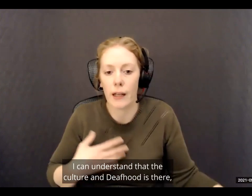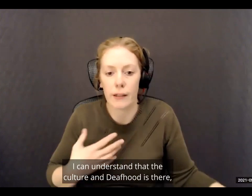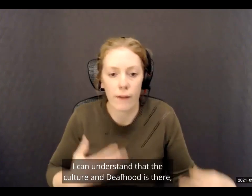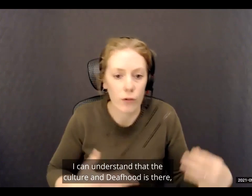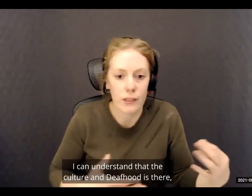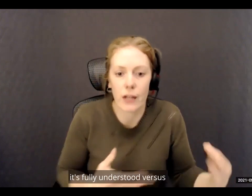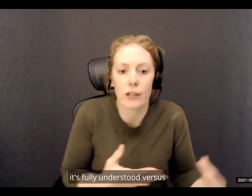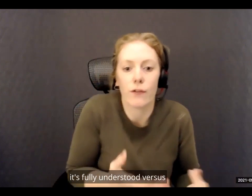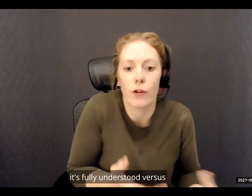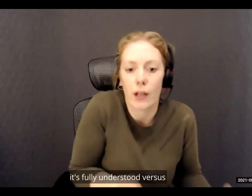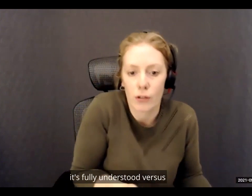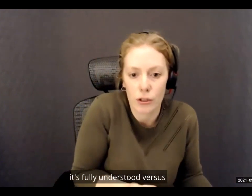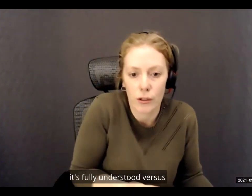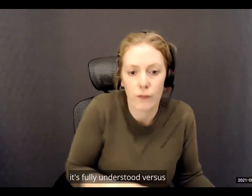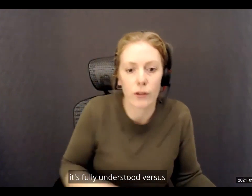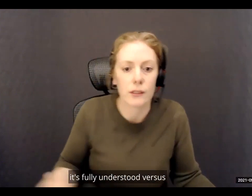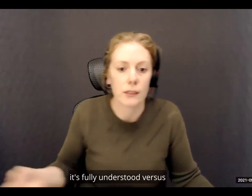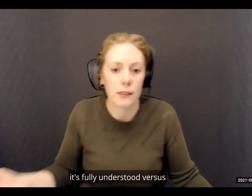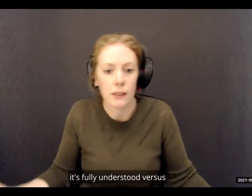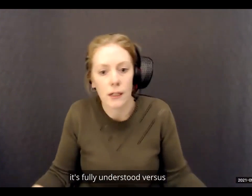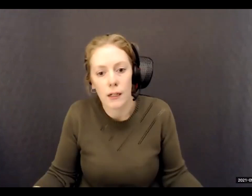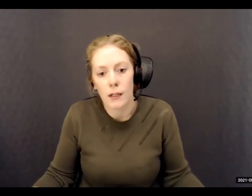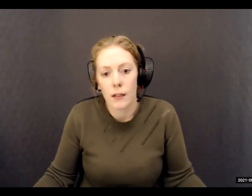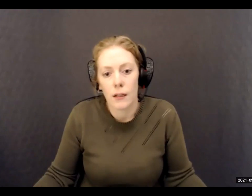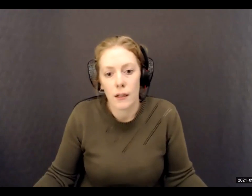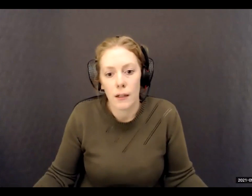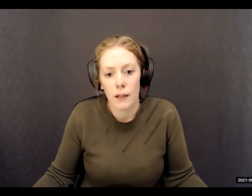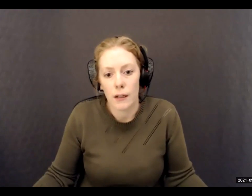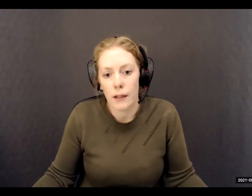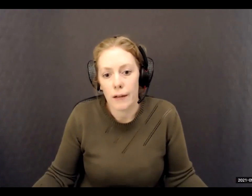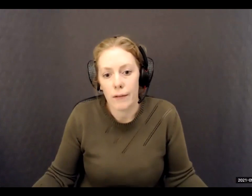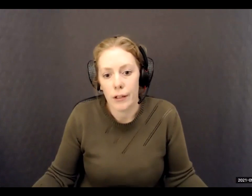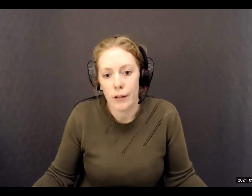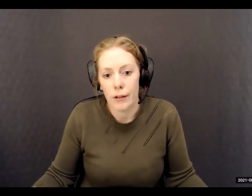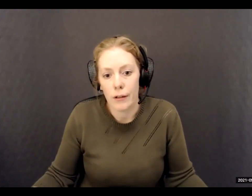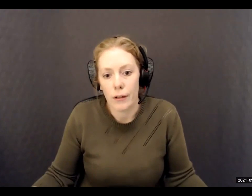and deafhood is there, it's fully understood, versus